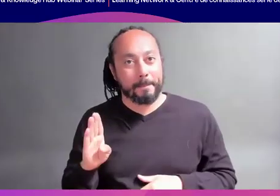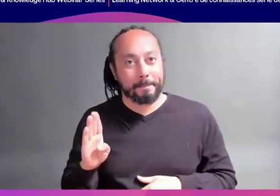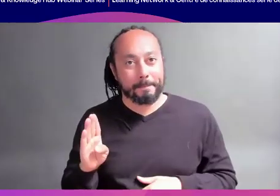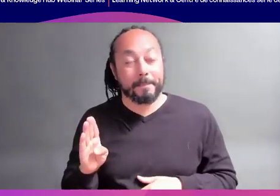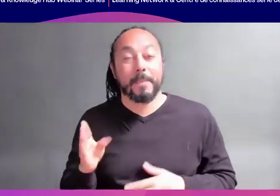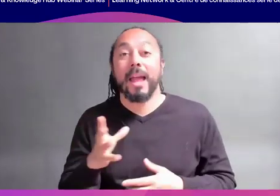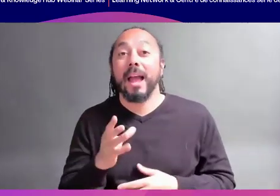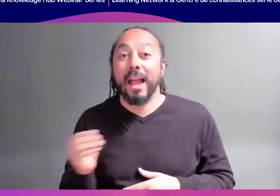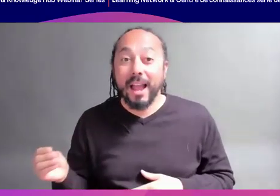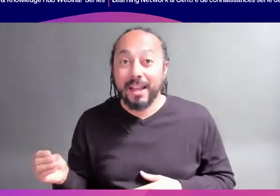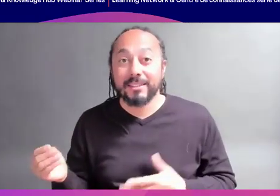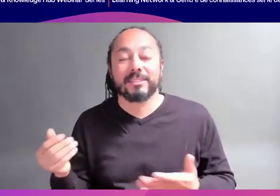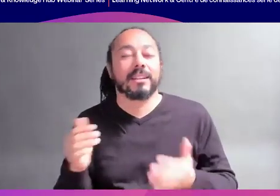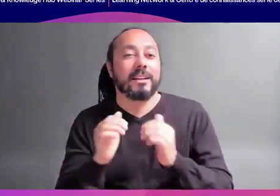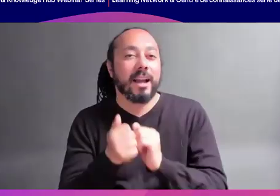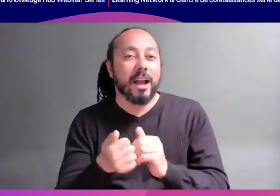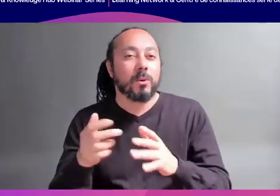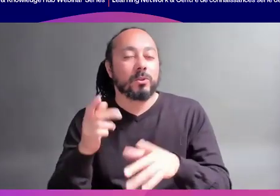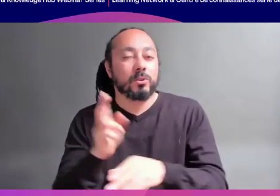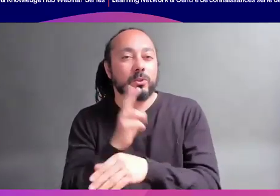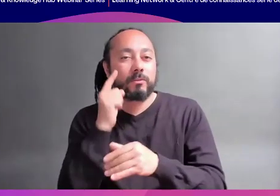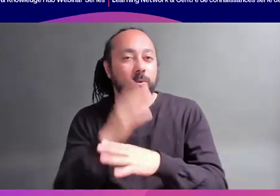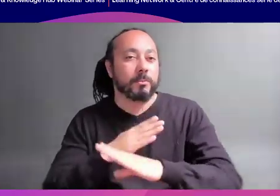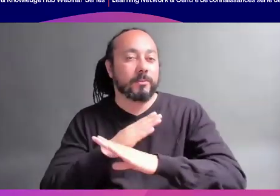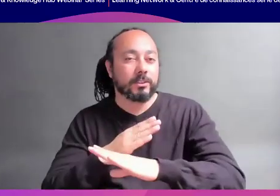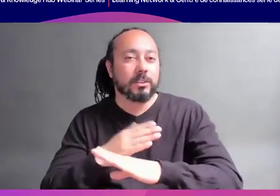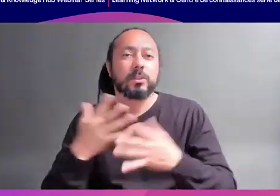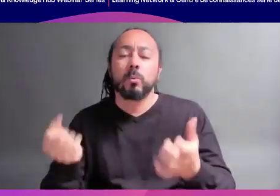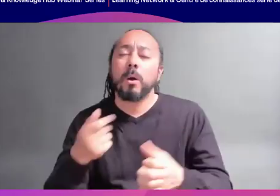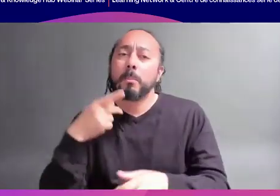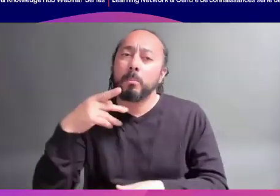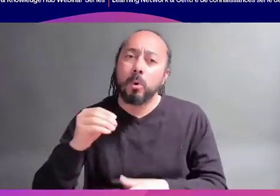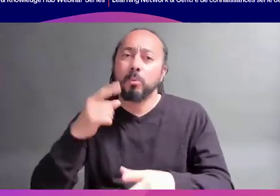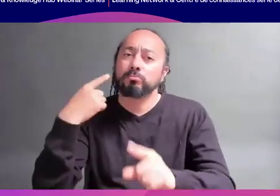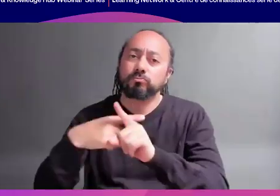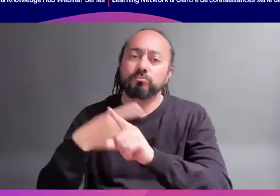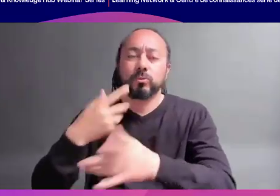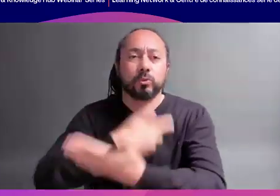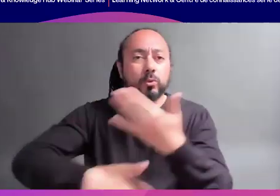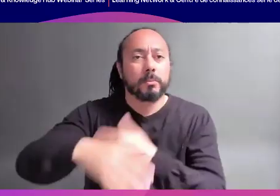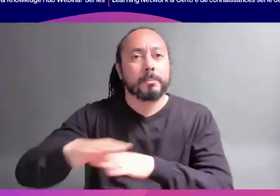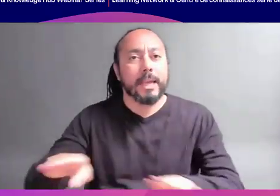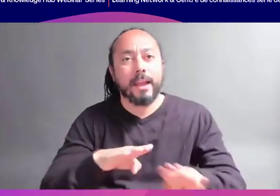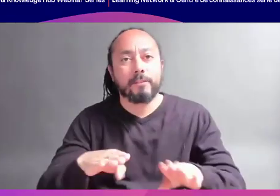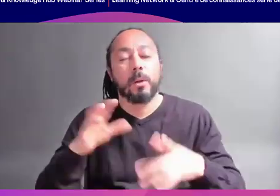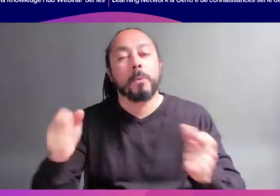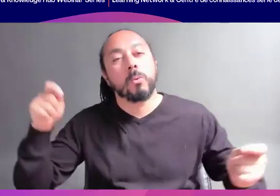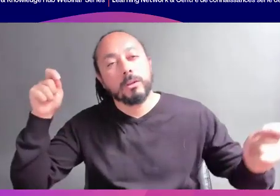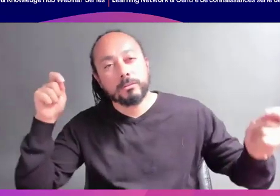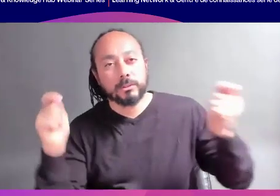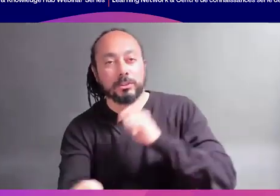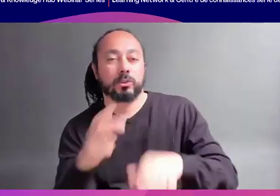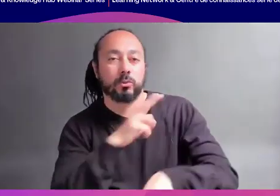prevention? So we're trying to signal pro-social behaviors. We're trying to get people to adopt new behaviors to change and shift norms. And